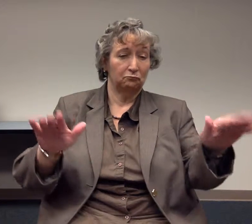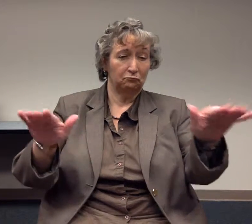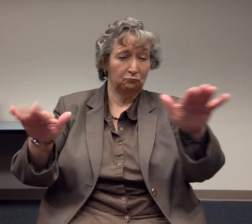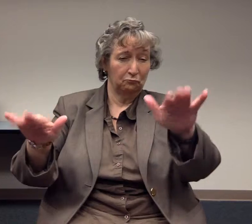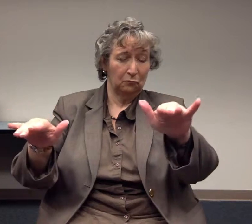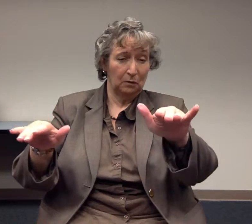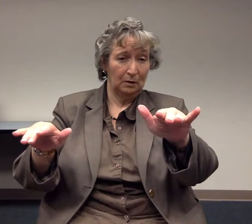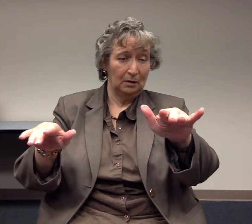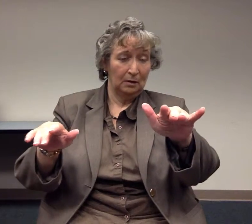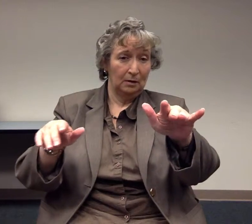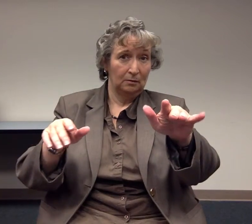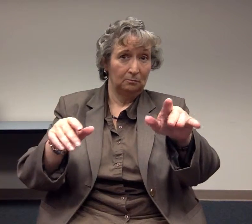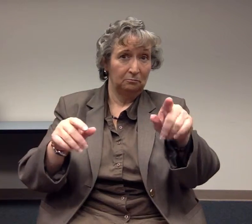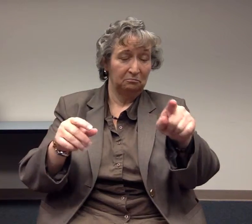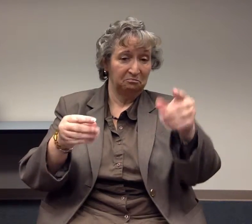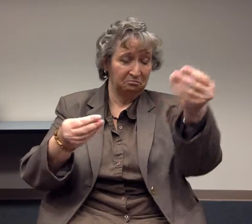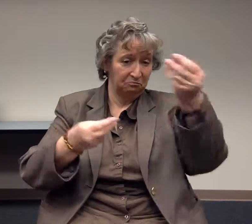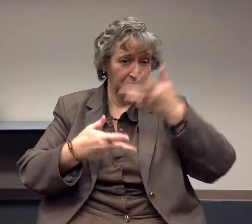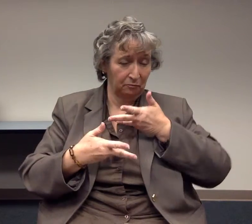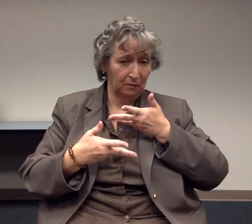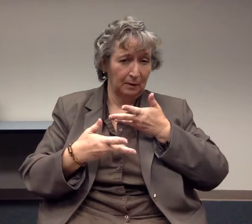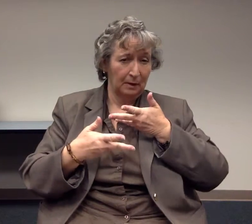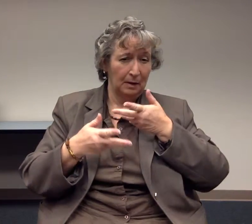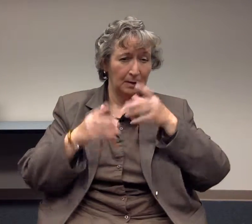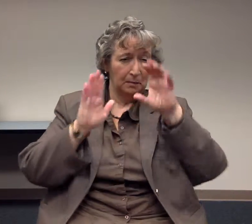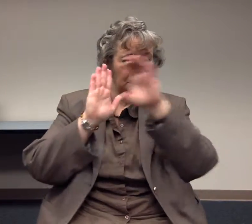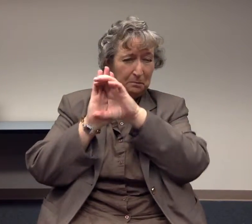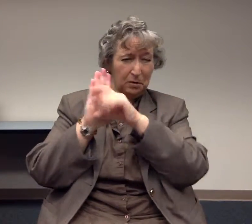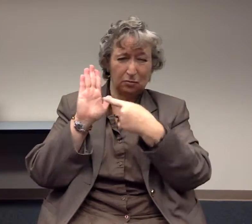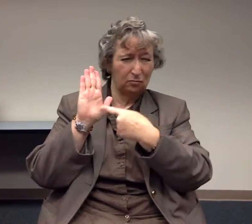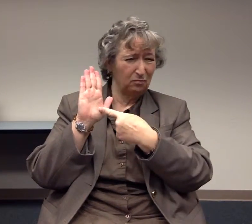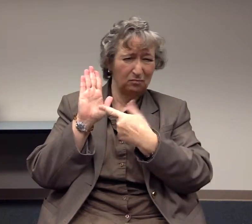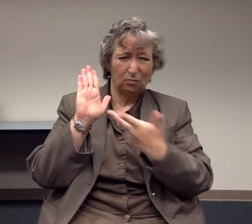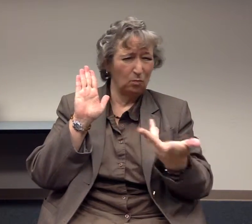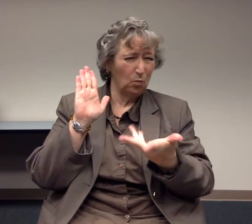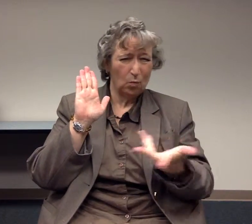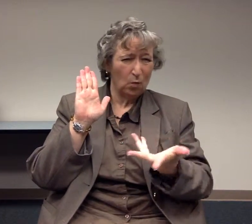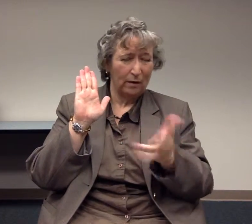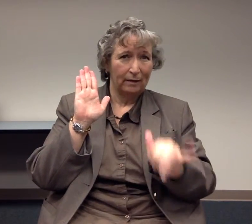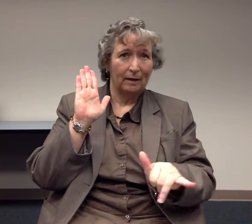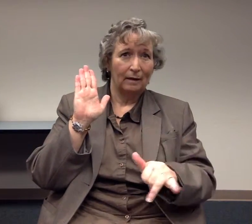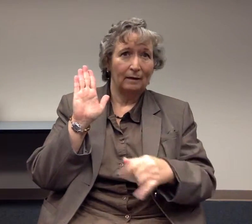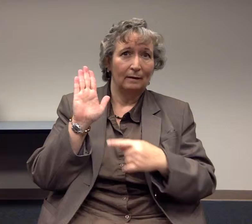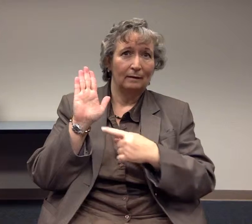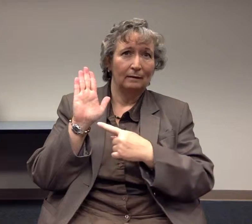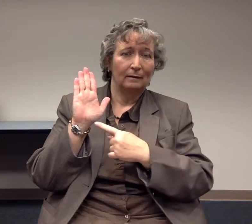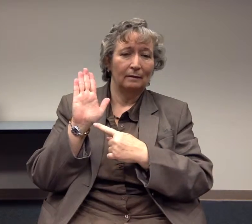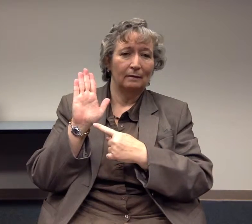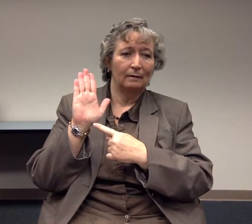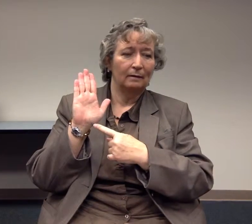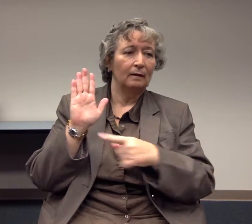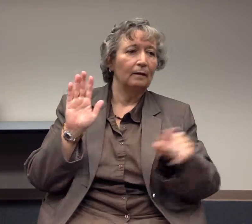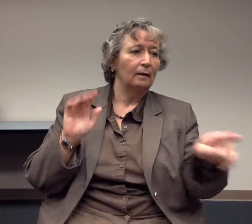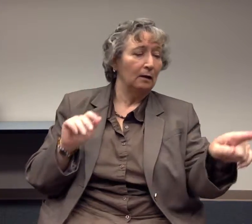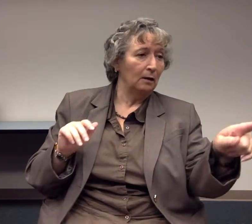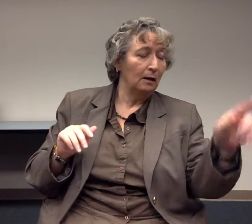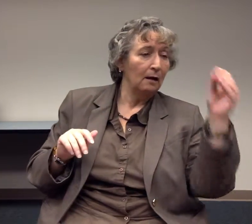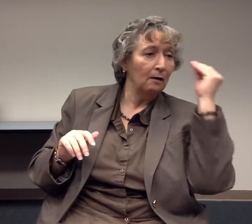Well, Katie, how do you know it's a flower? There's no stem or leaves or